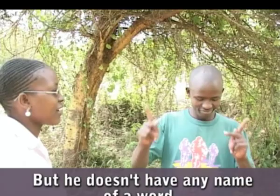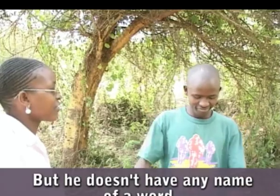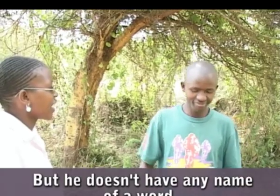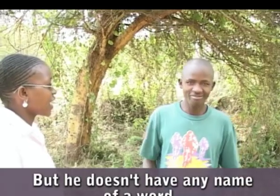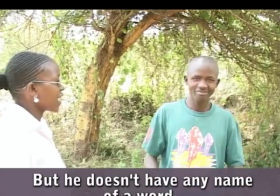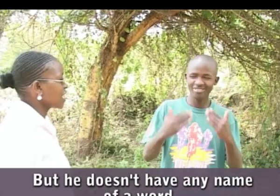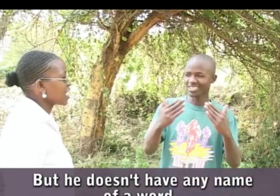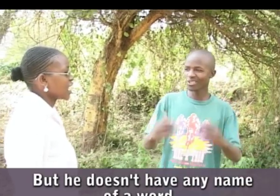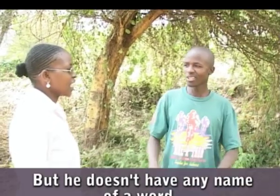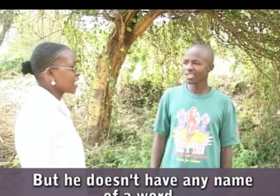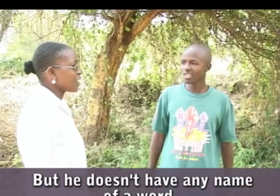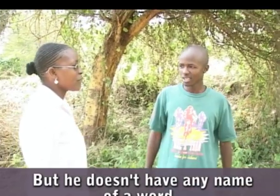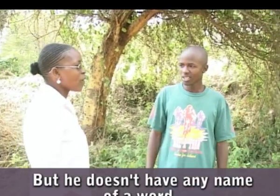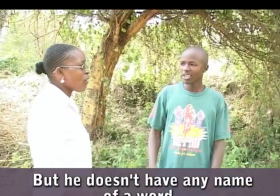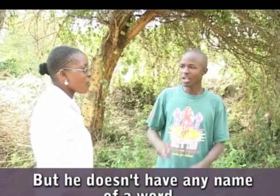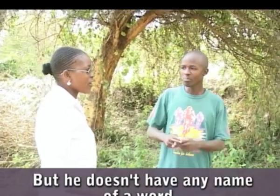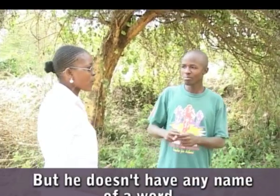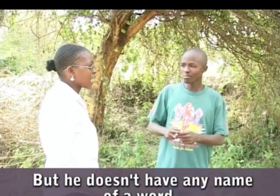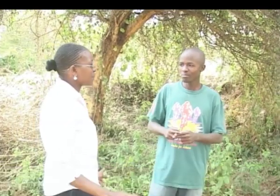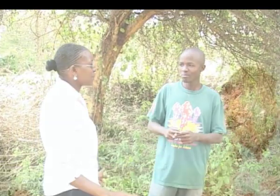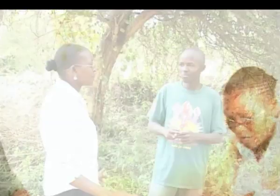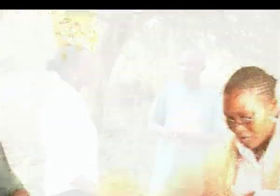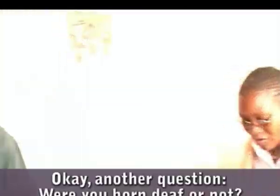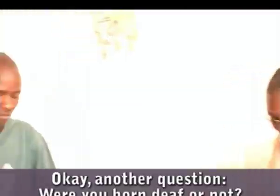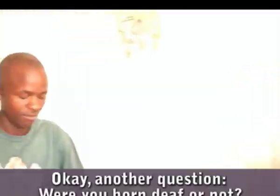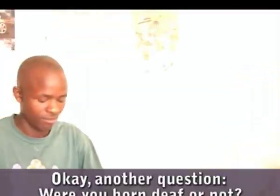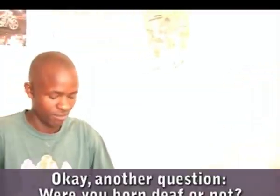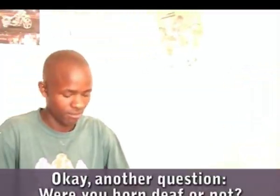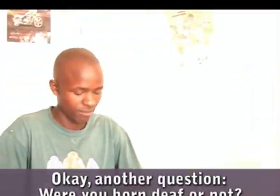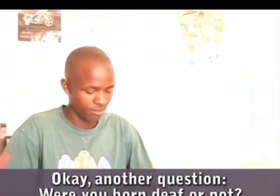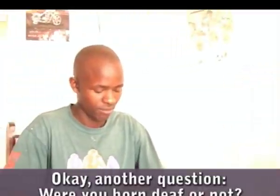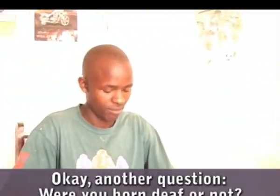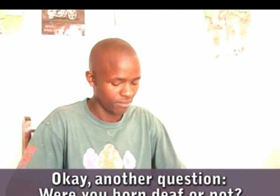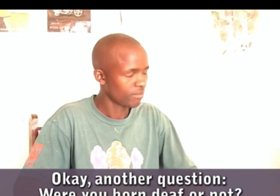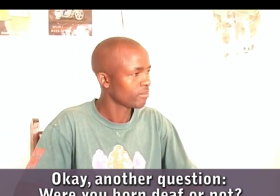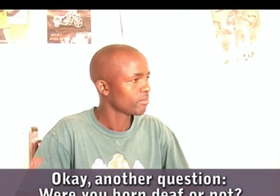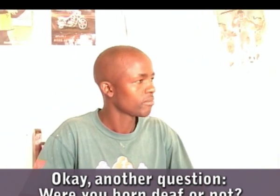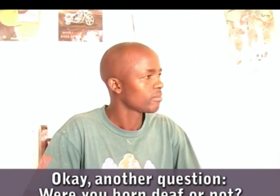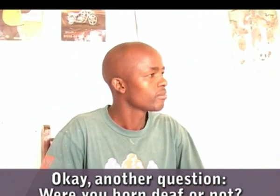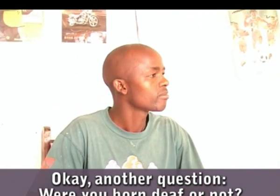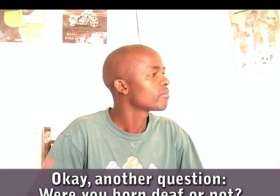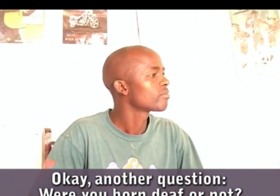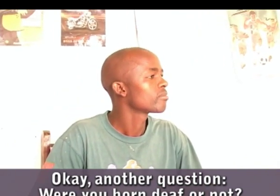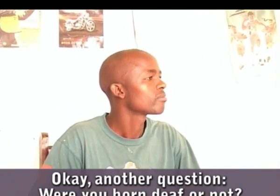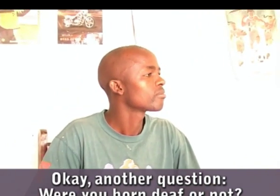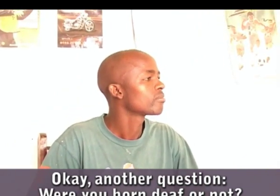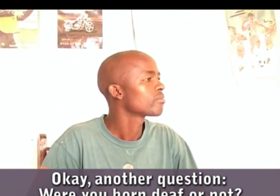have any name of a word. Okay, another question. Were you born deaf or